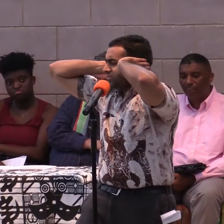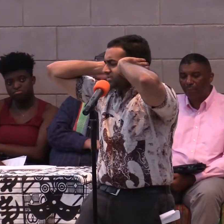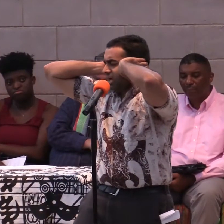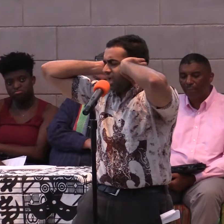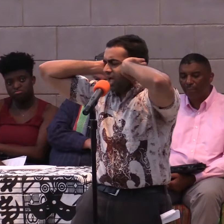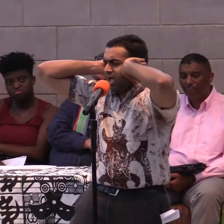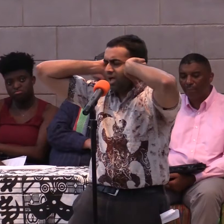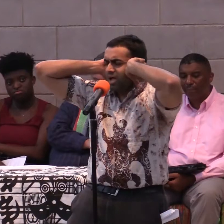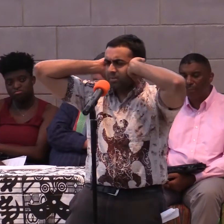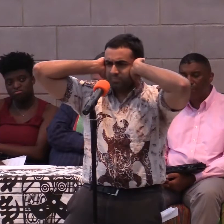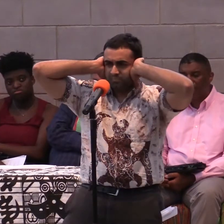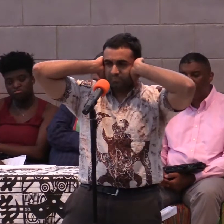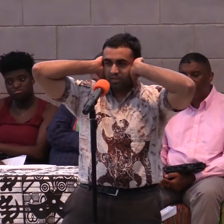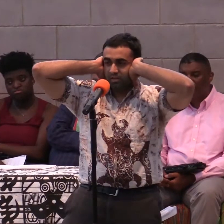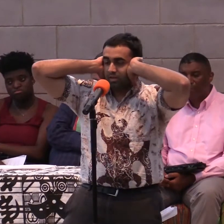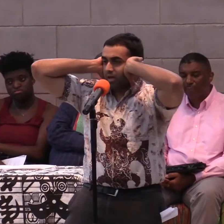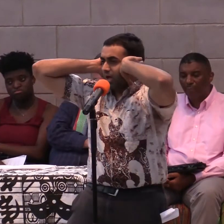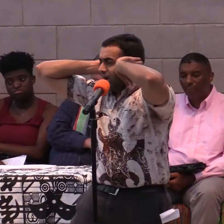Hayya lis-salah.